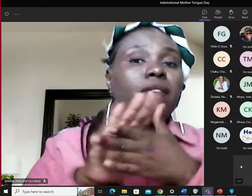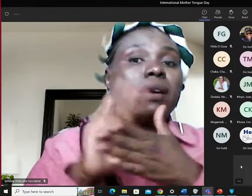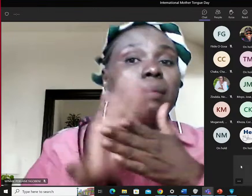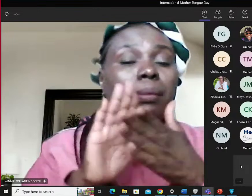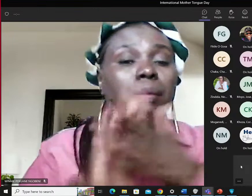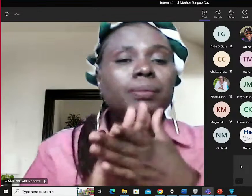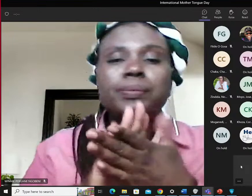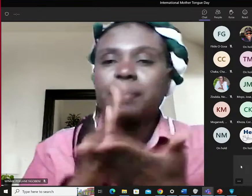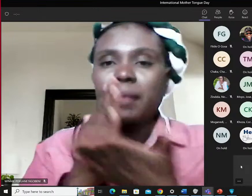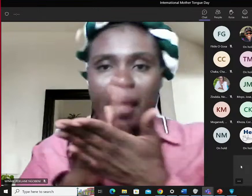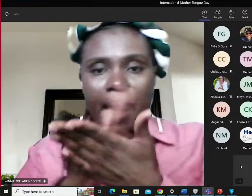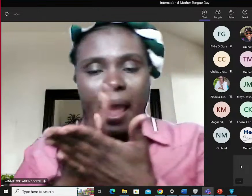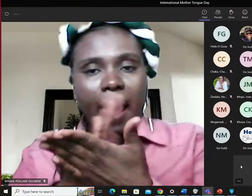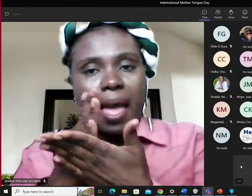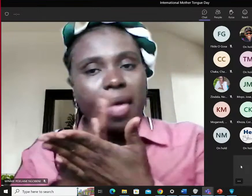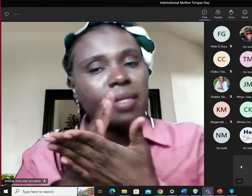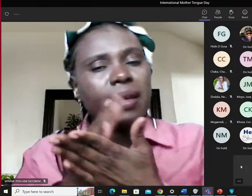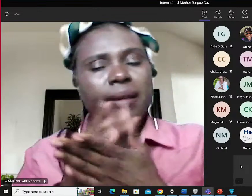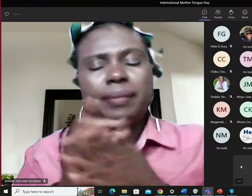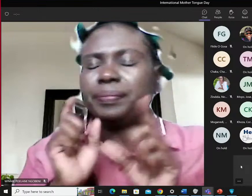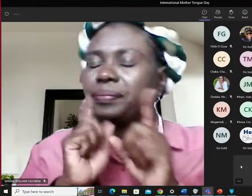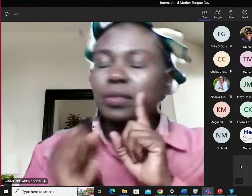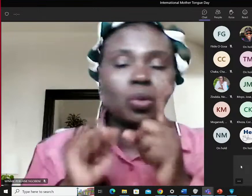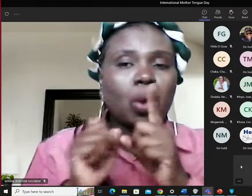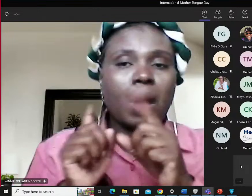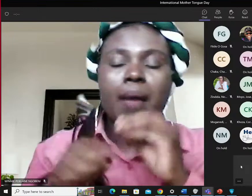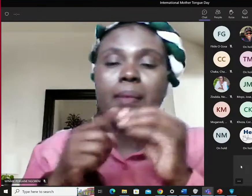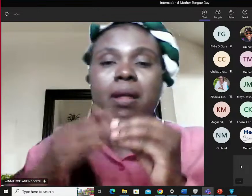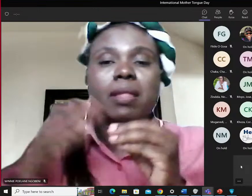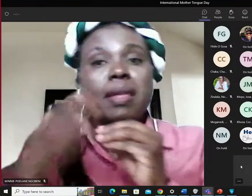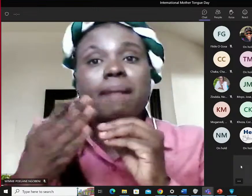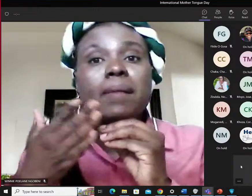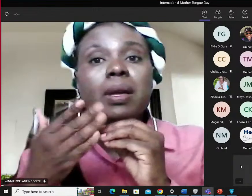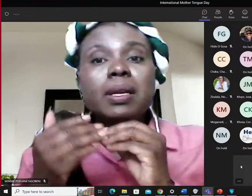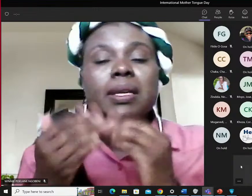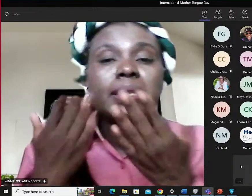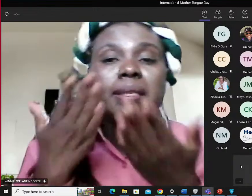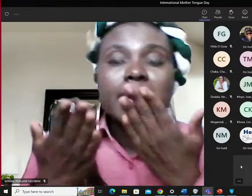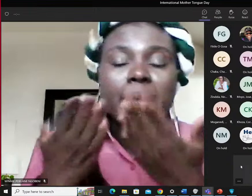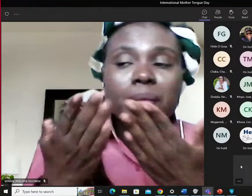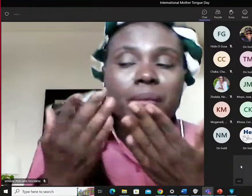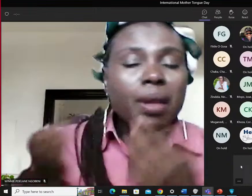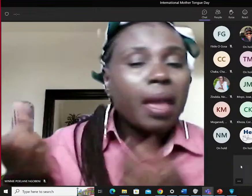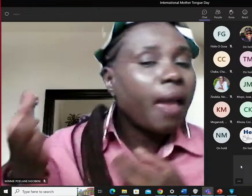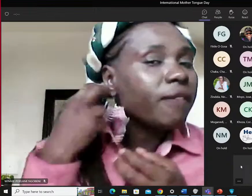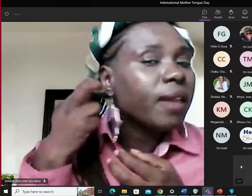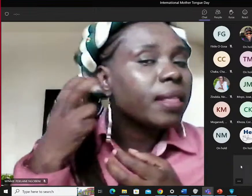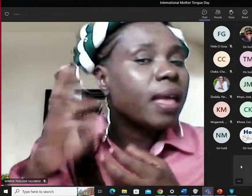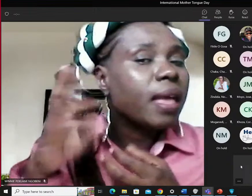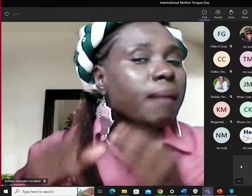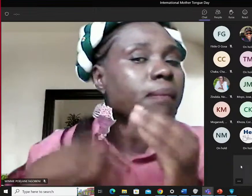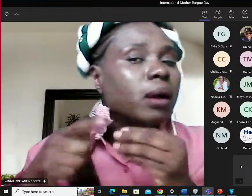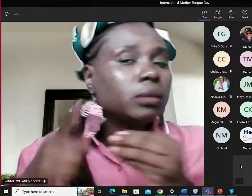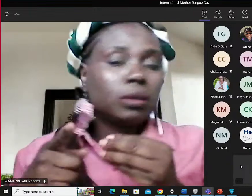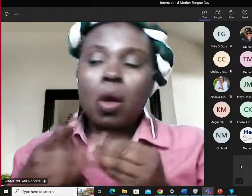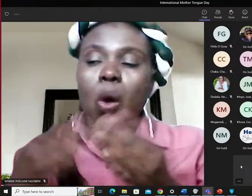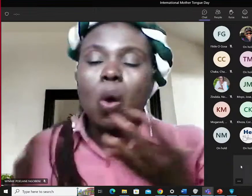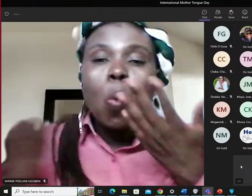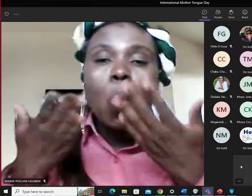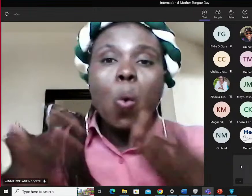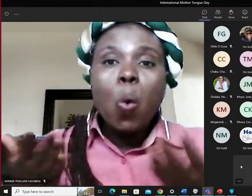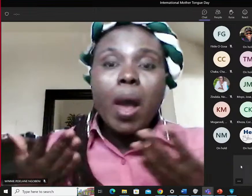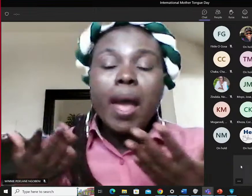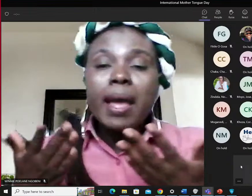colleagues. I'm not going to talk about them. Some of them have heard about them, For instance, where the OERs in